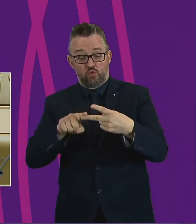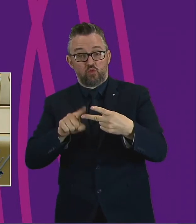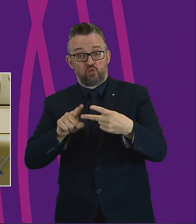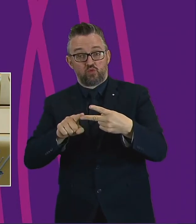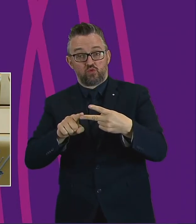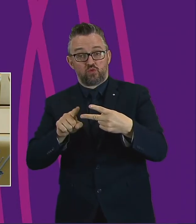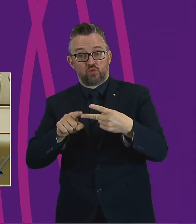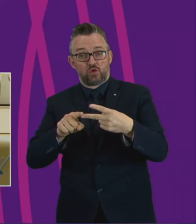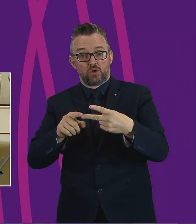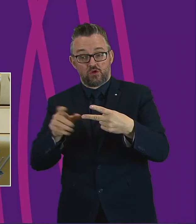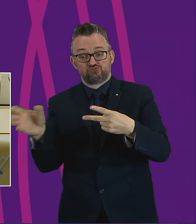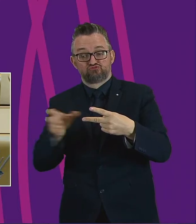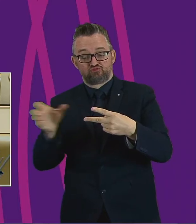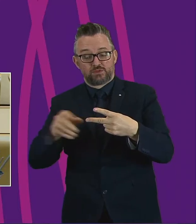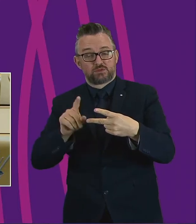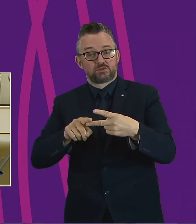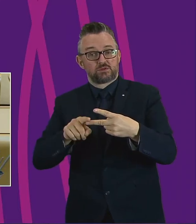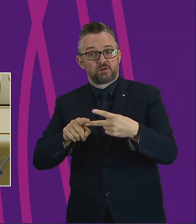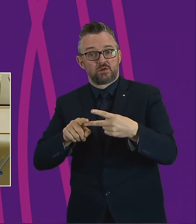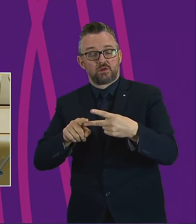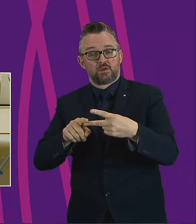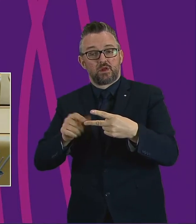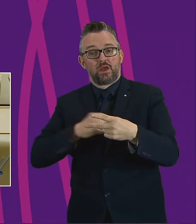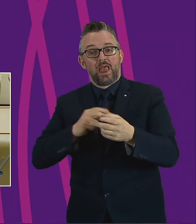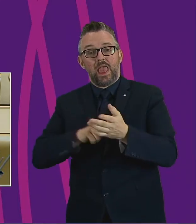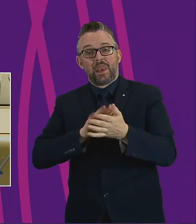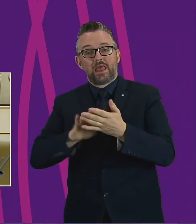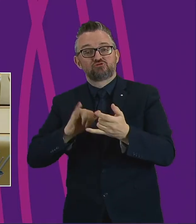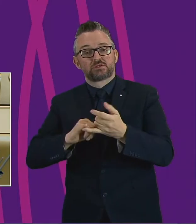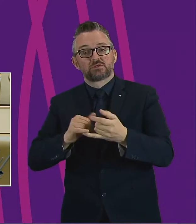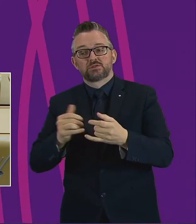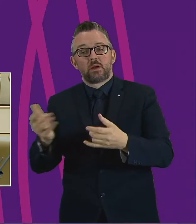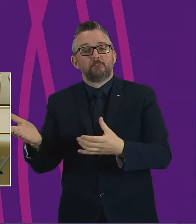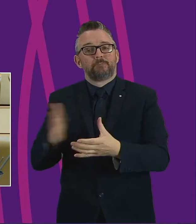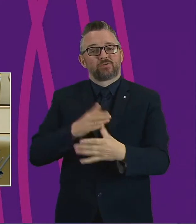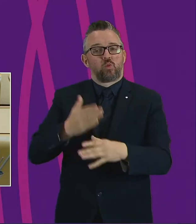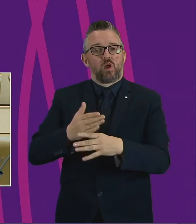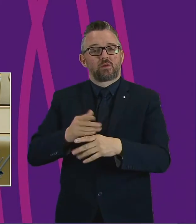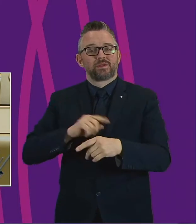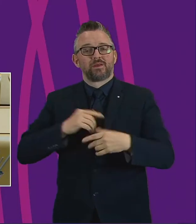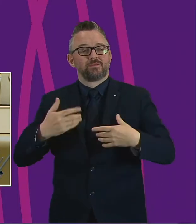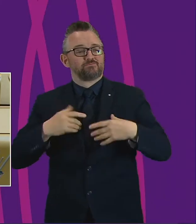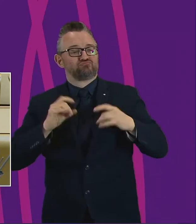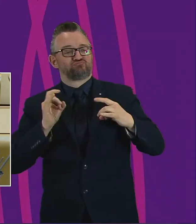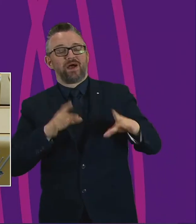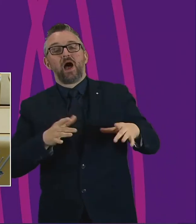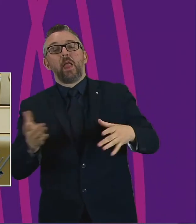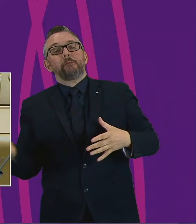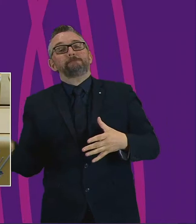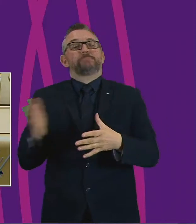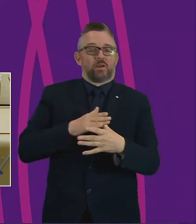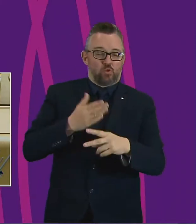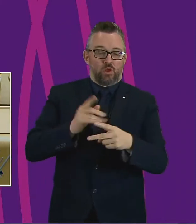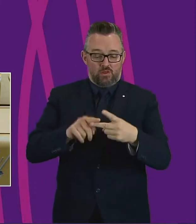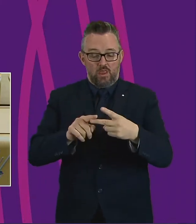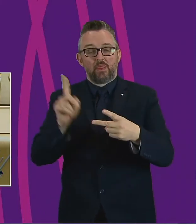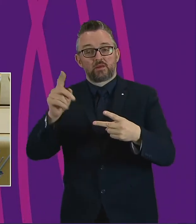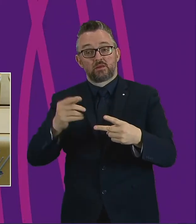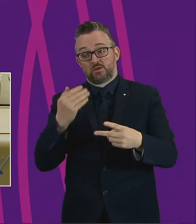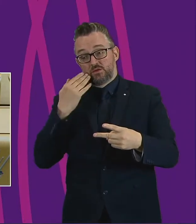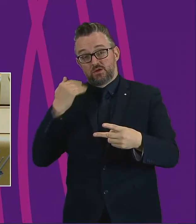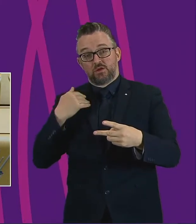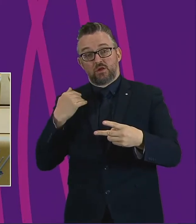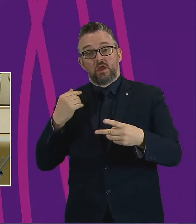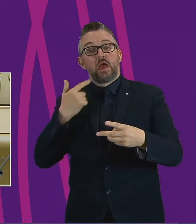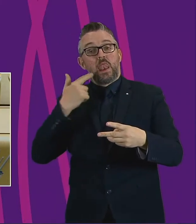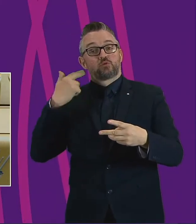you like, of that recruitment exercise is our NHS returner pool. And then we had the adverts that closed on Friday